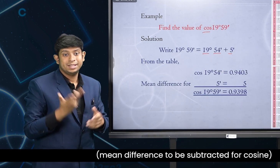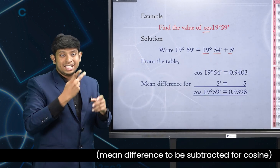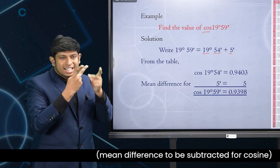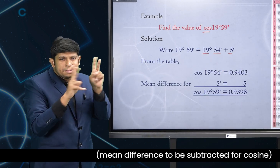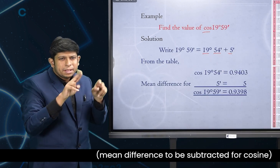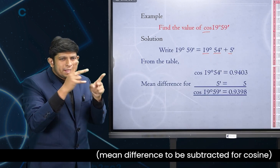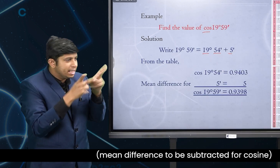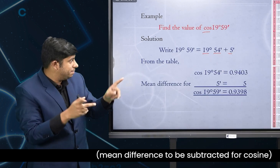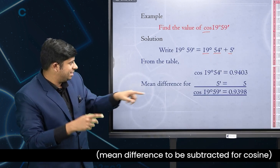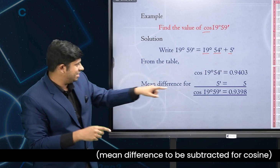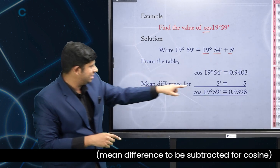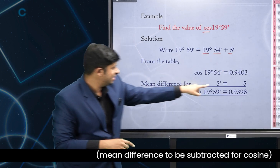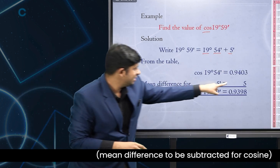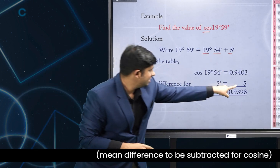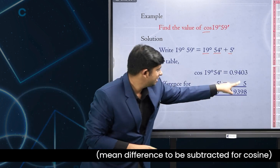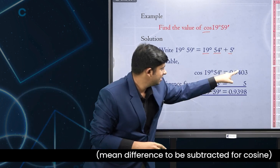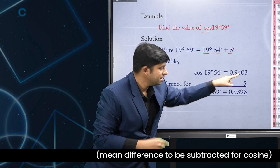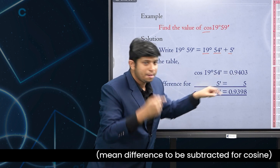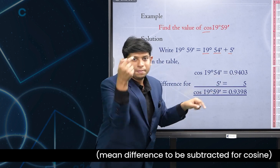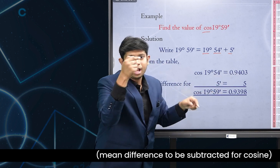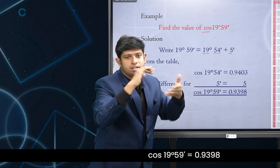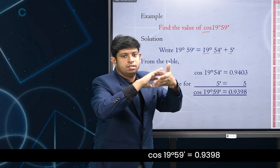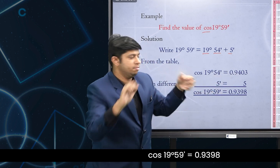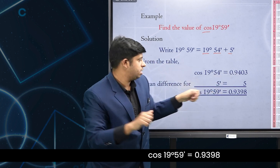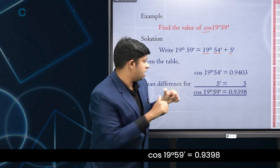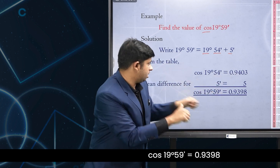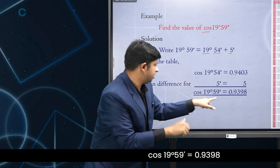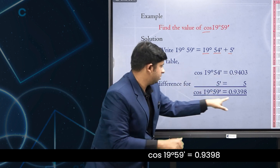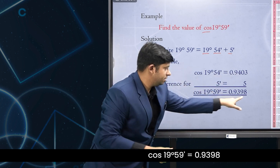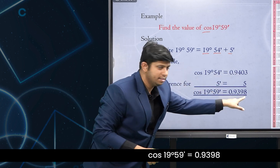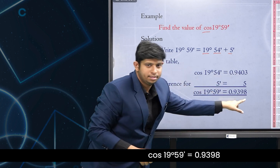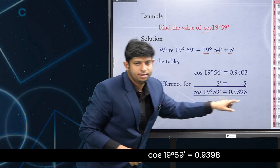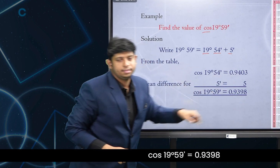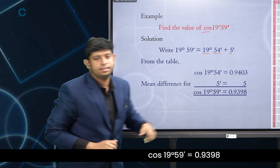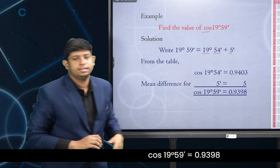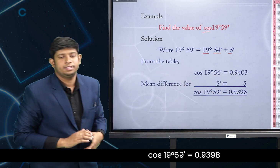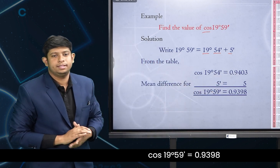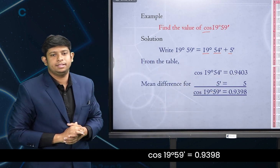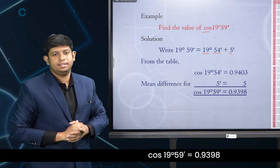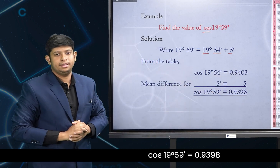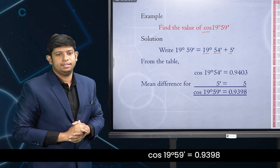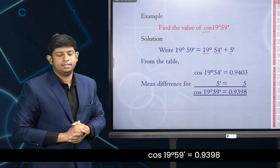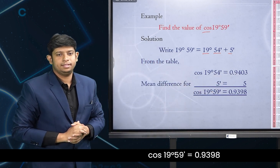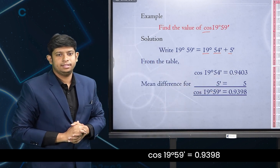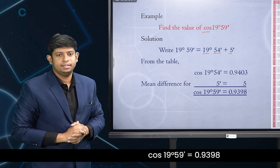Mean difference to be subtracted for cosine. So, cos 19 degrees 59 minutes is equal to